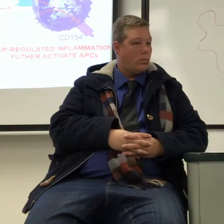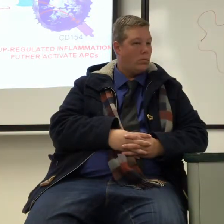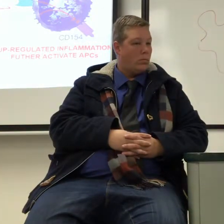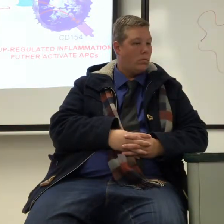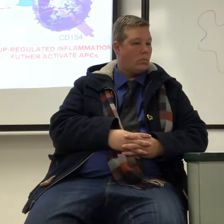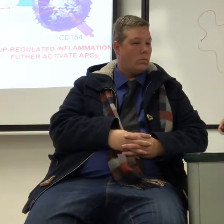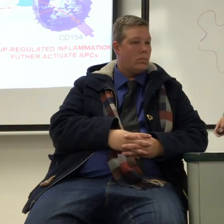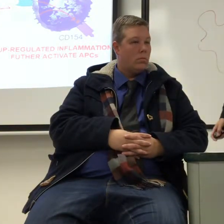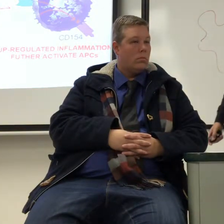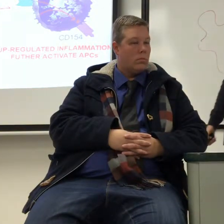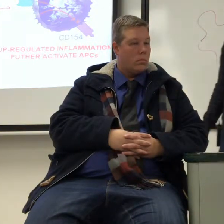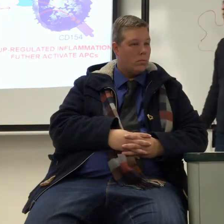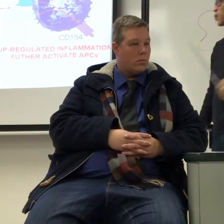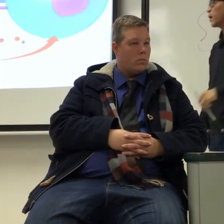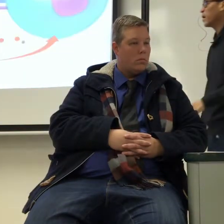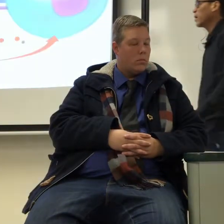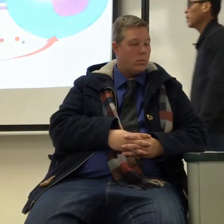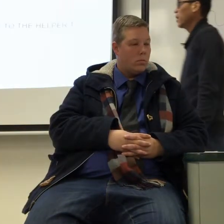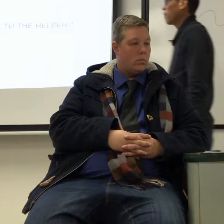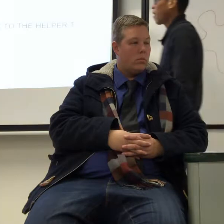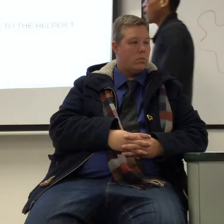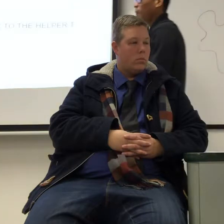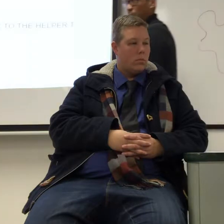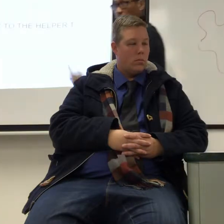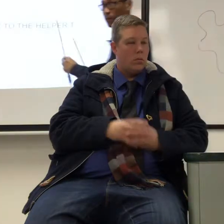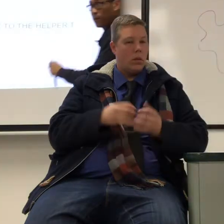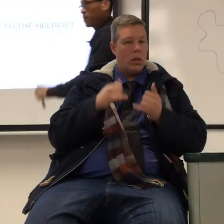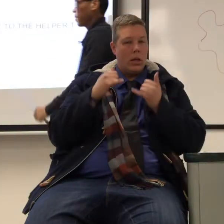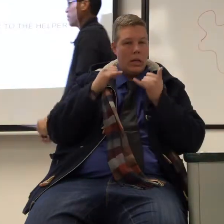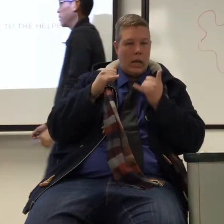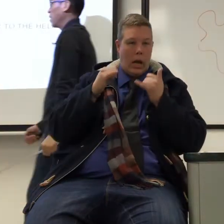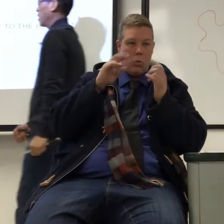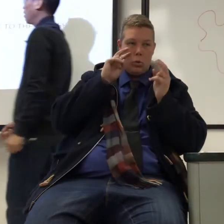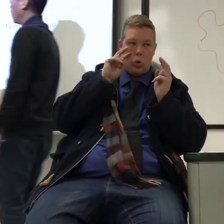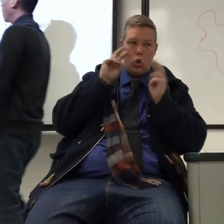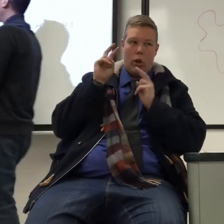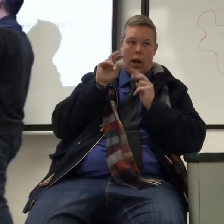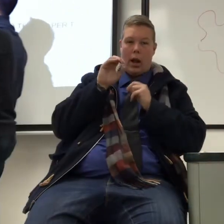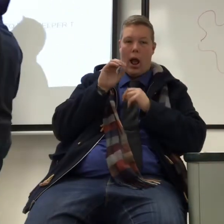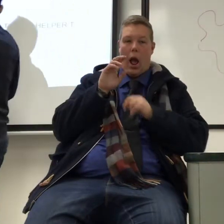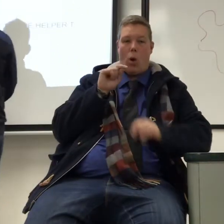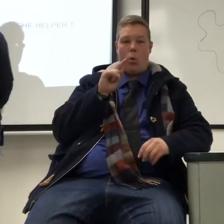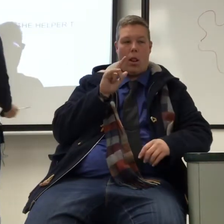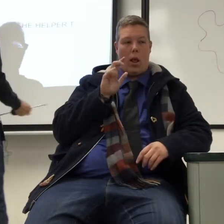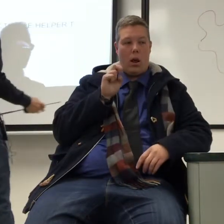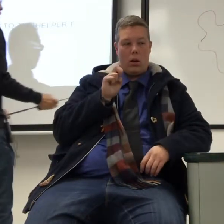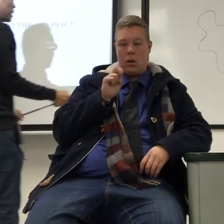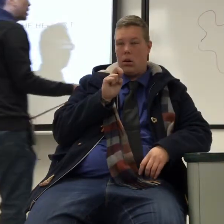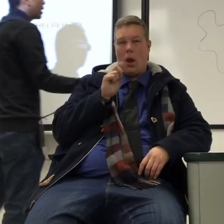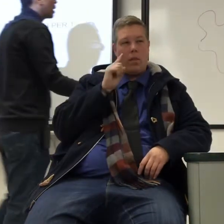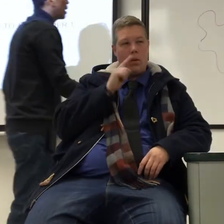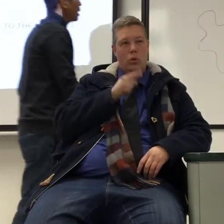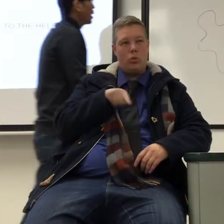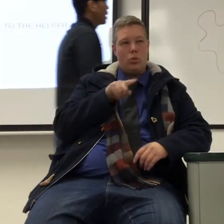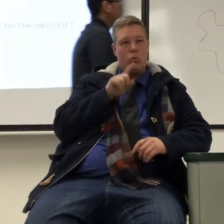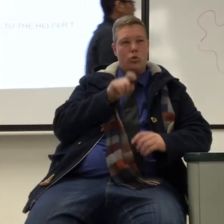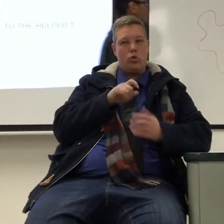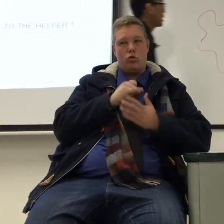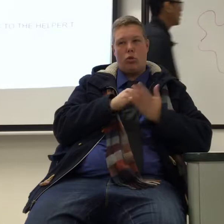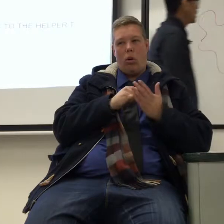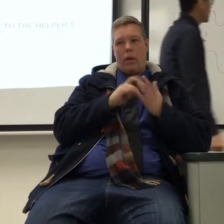Before proceeding, let's take an inventory of our outline here. I think you should have drawn it out with me.